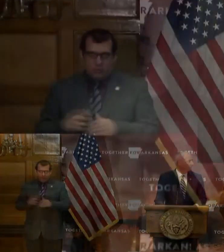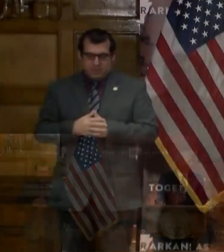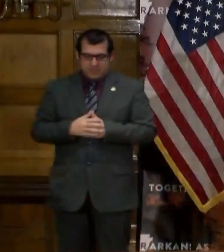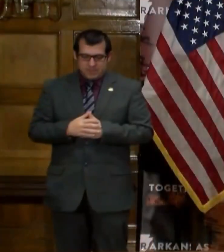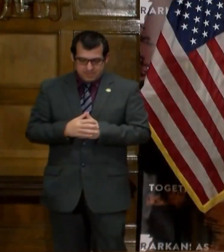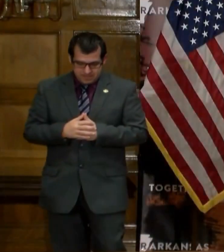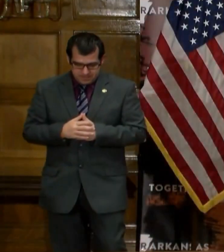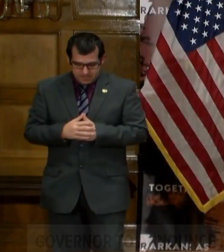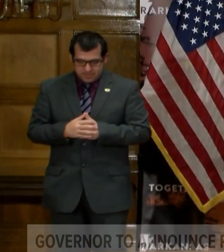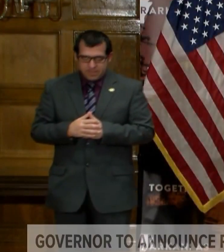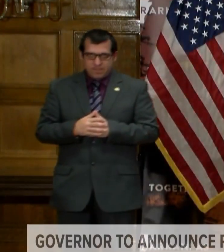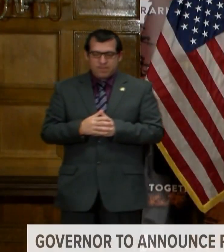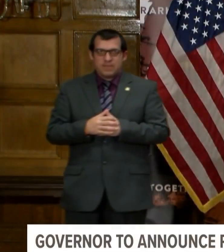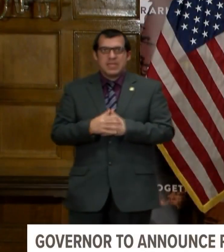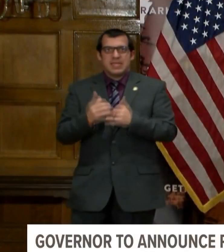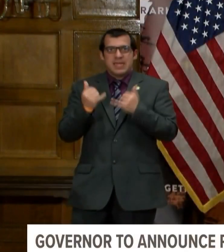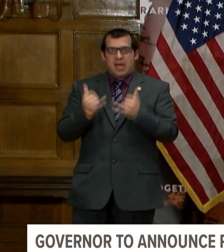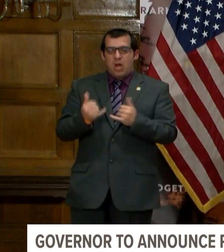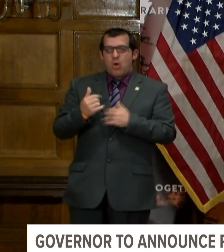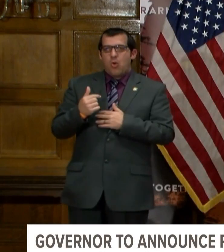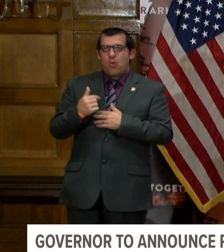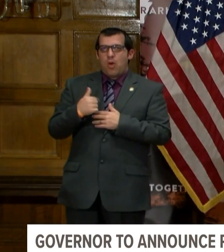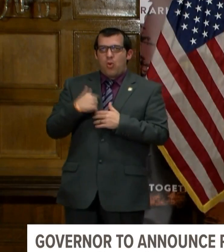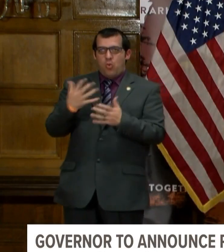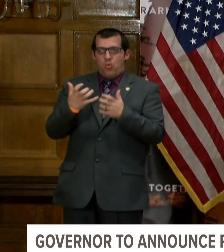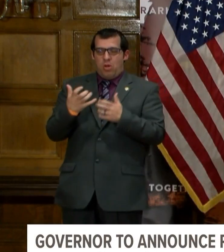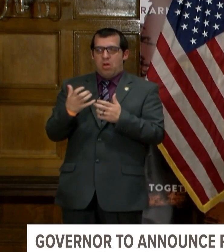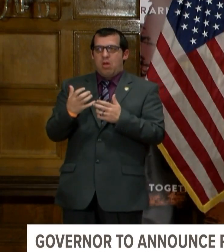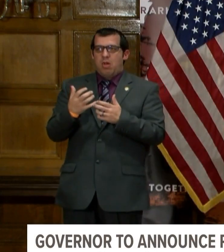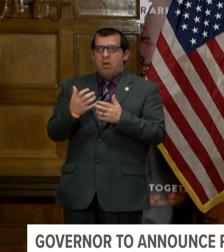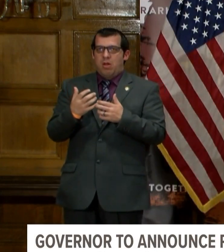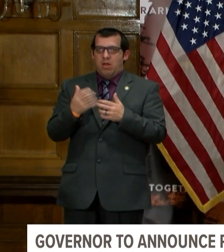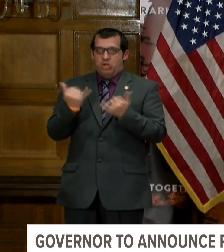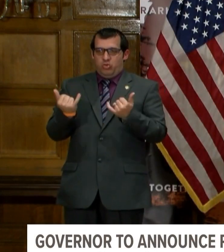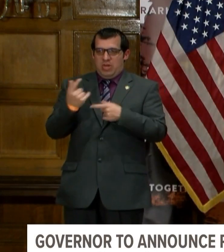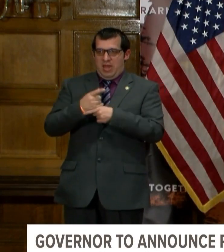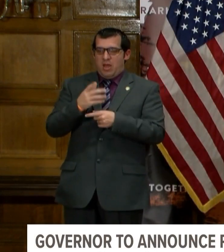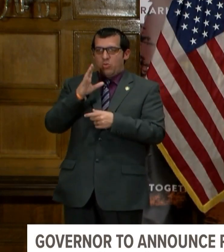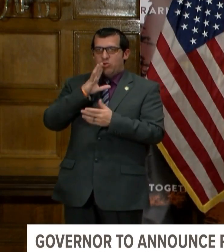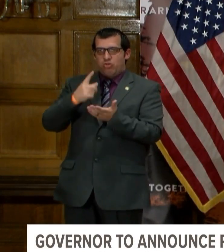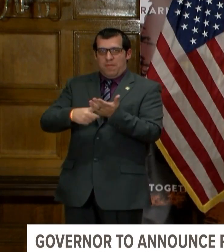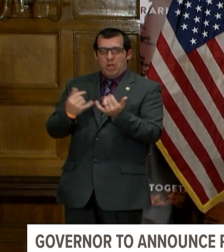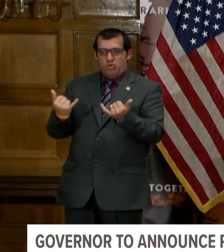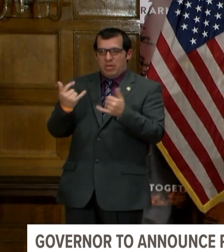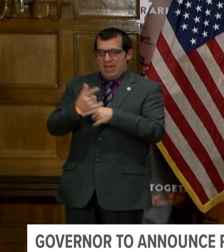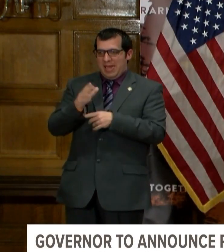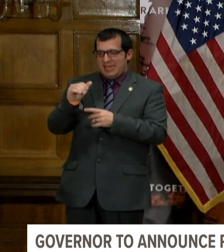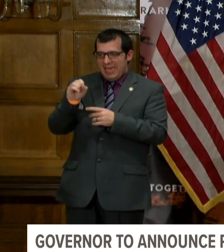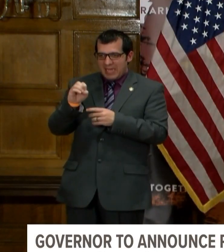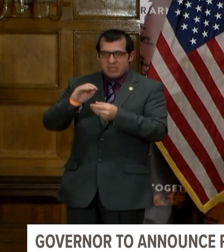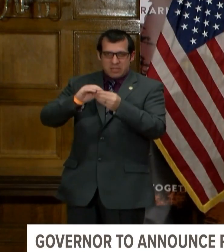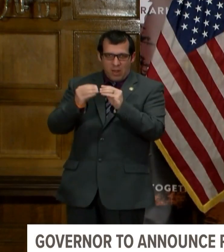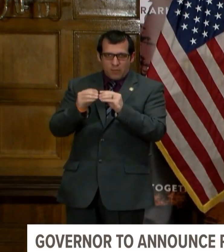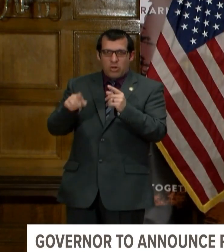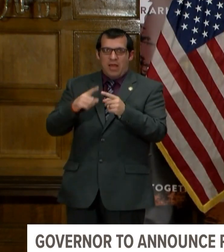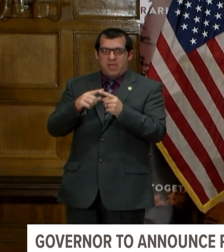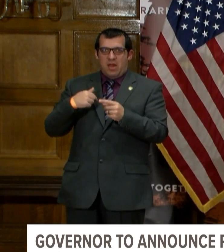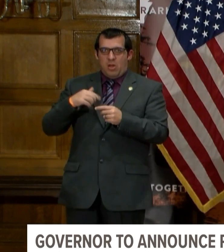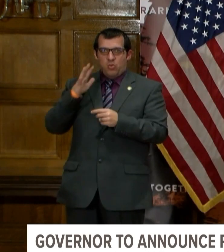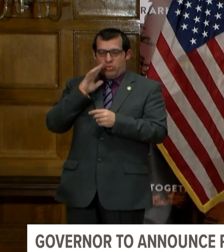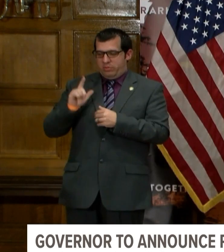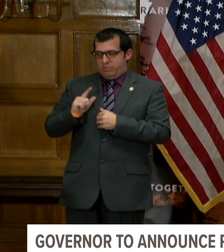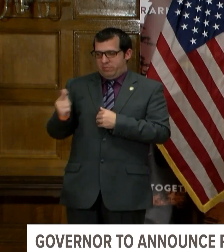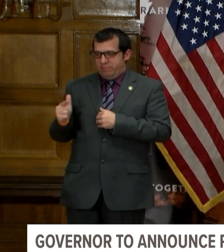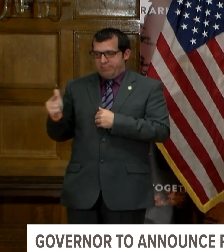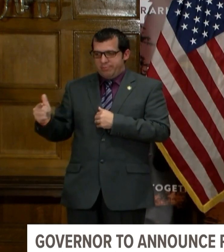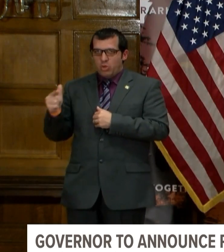And so with that, I will want to cover our today's cases, and then I'll ask those that will be setting out the